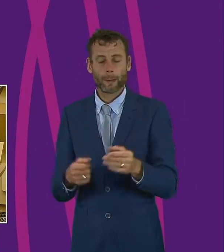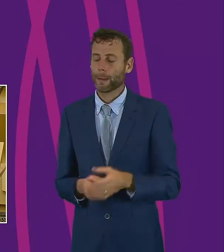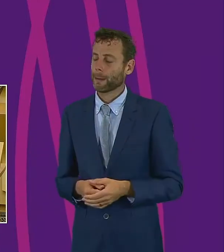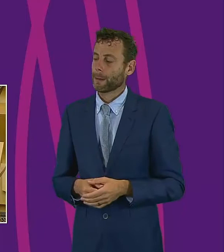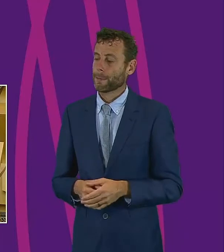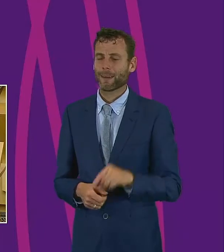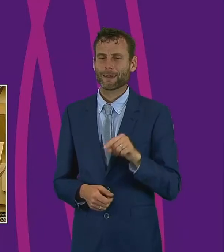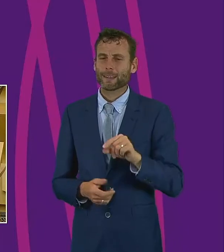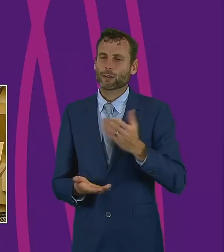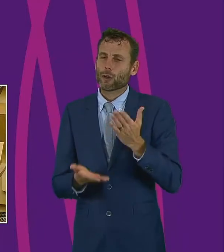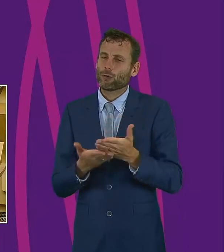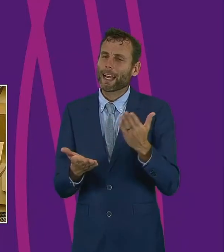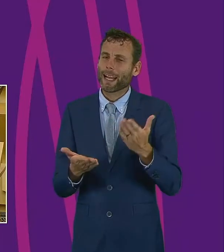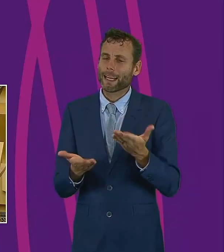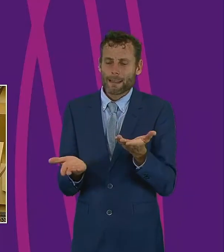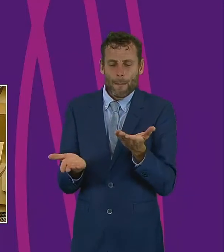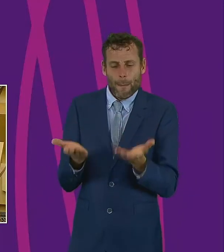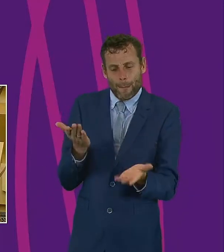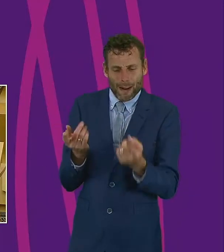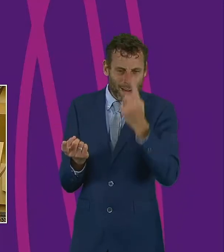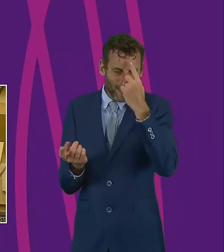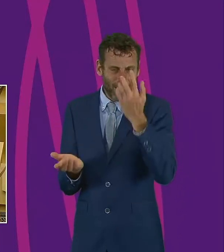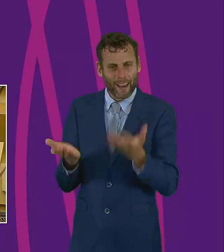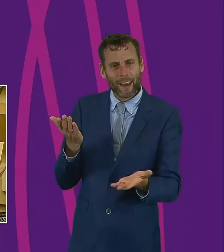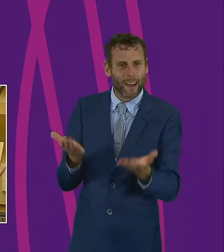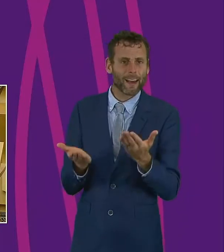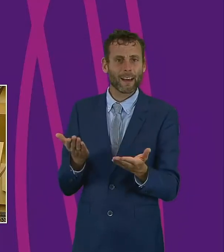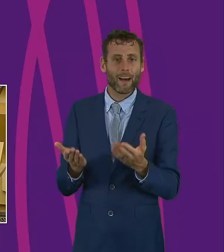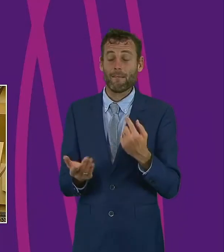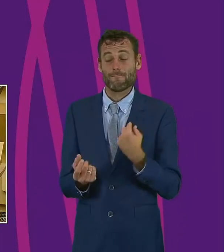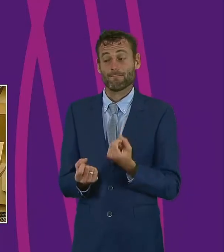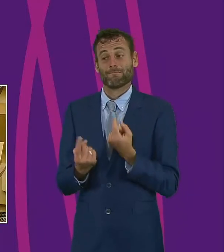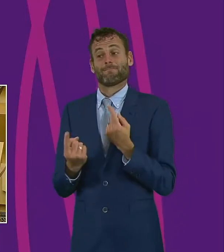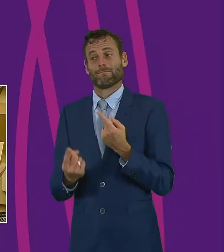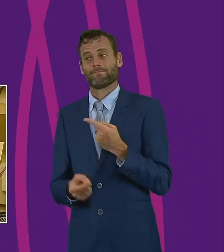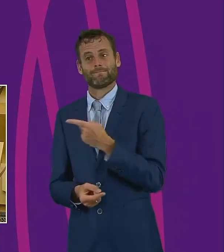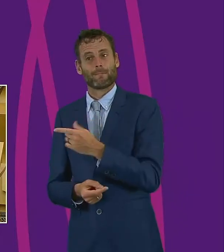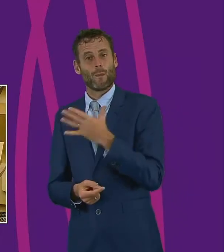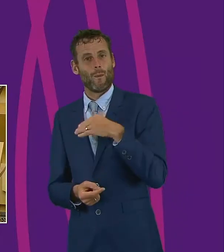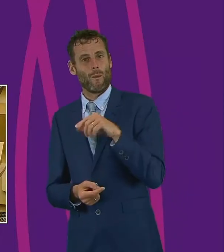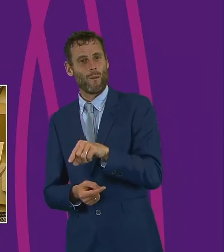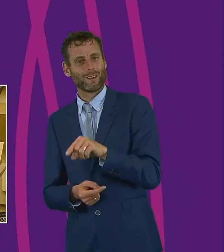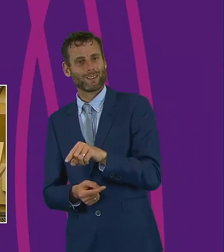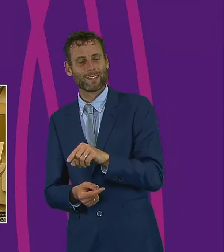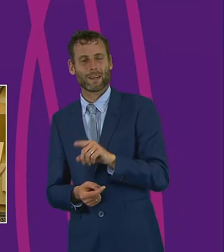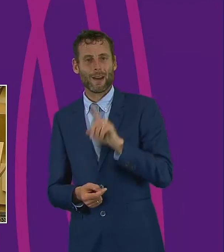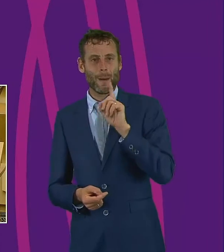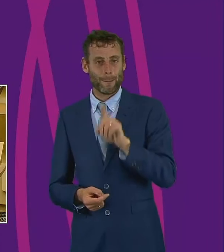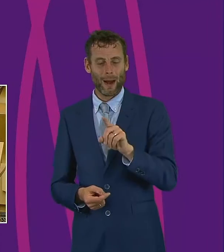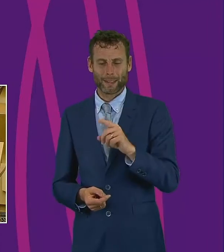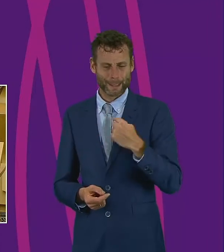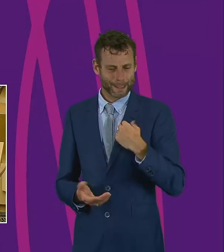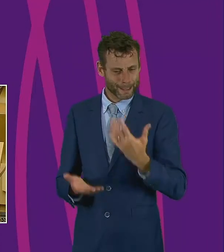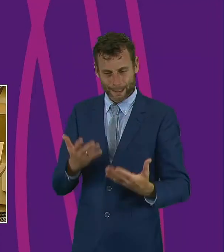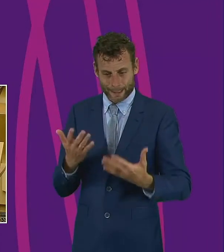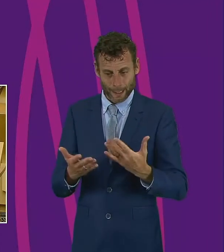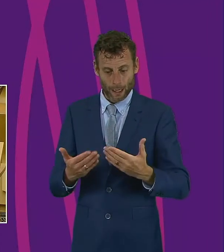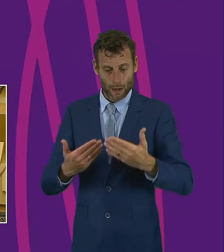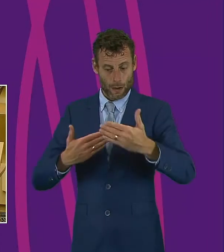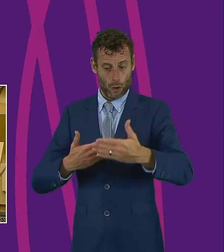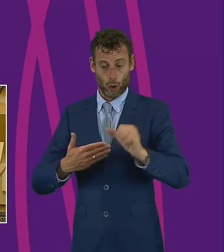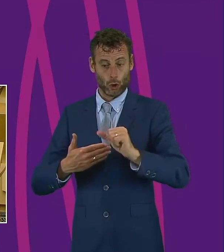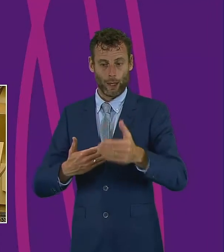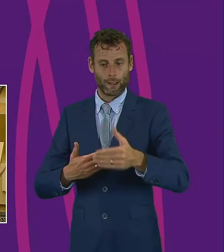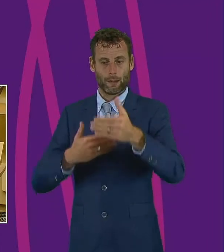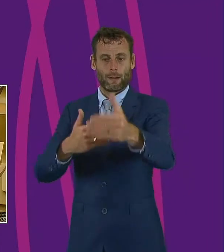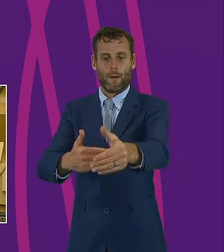a balance and a journey, and I absolutely understand, which is why we've taken the decision we have today to slightly accelerate the ability to reopen